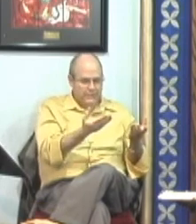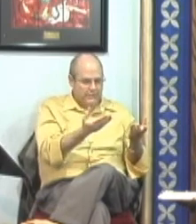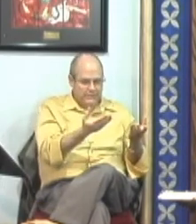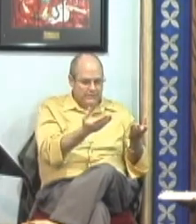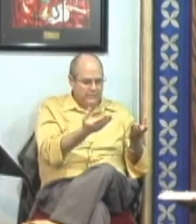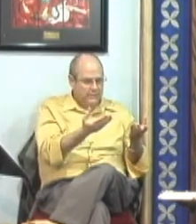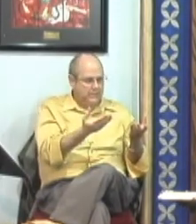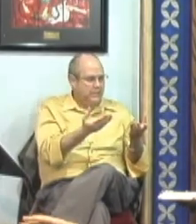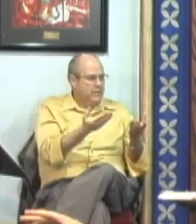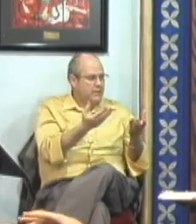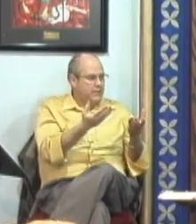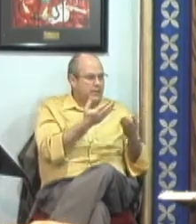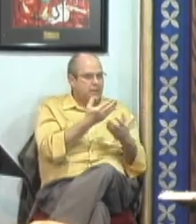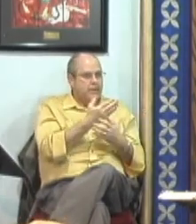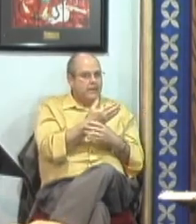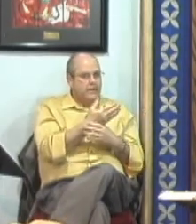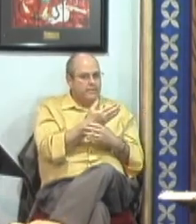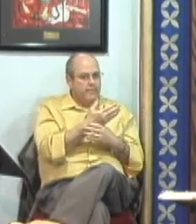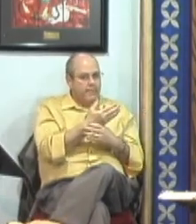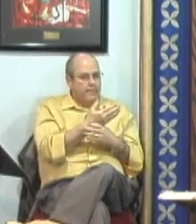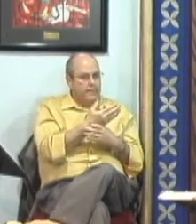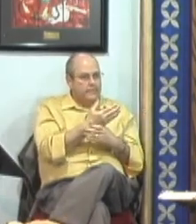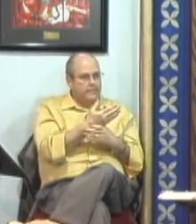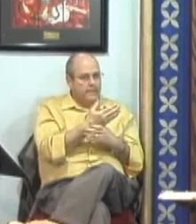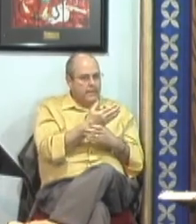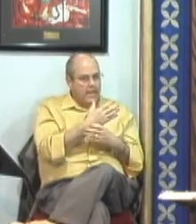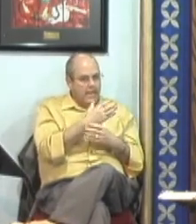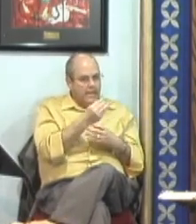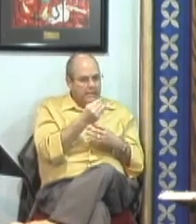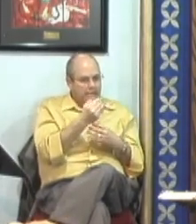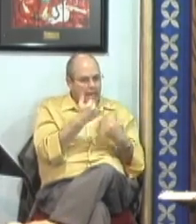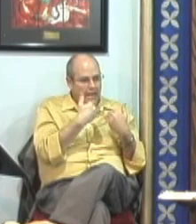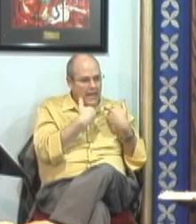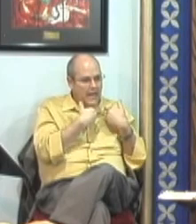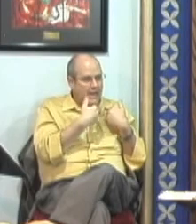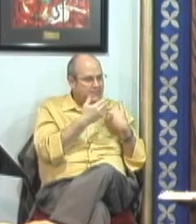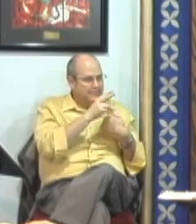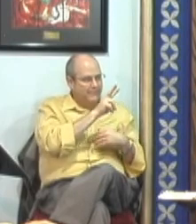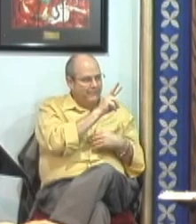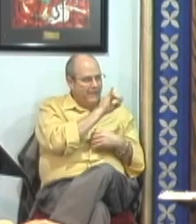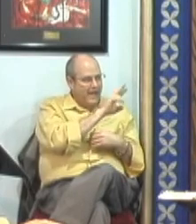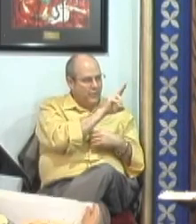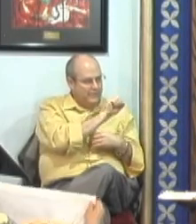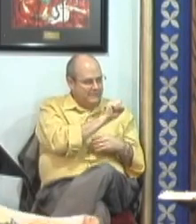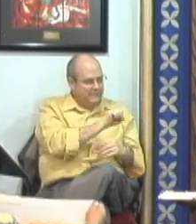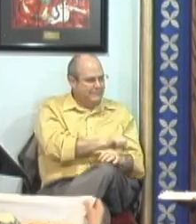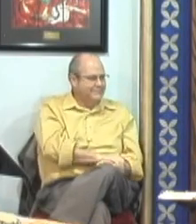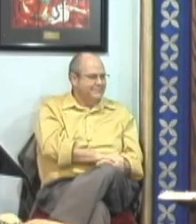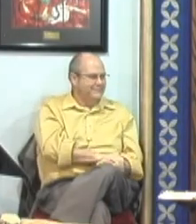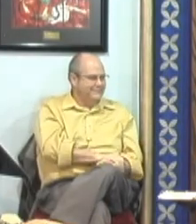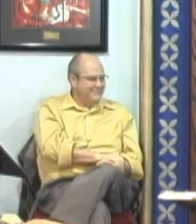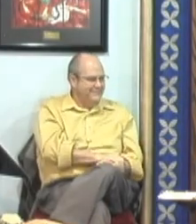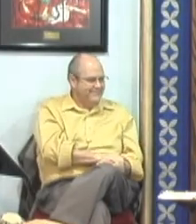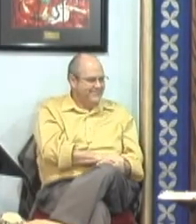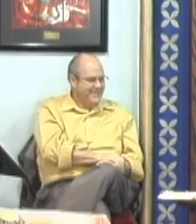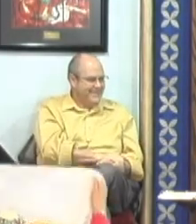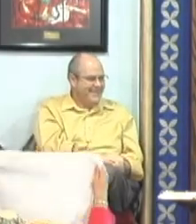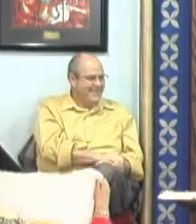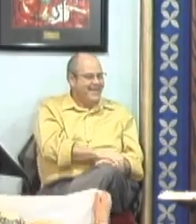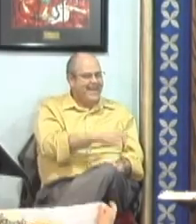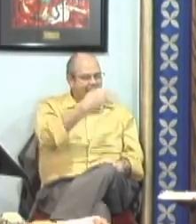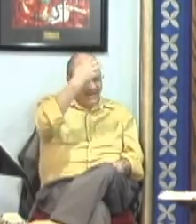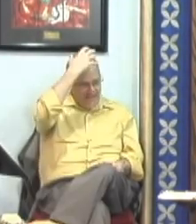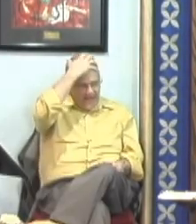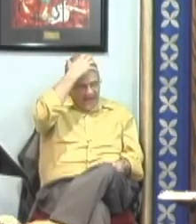thing that he created there between your hands. And it's got some viruses in it. It's got some